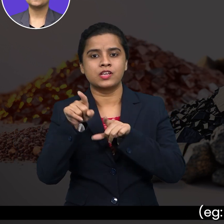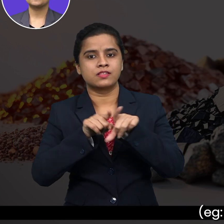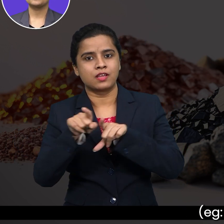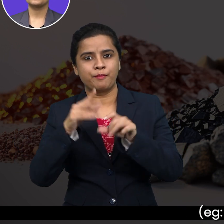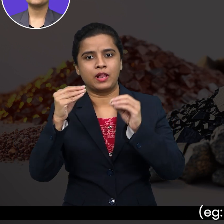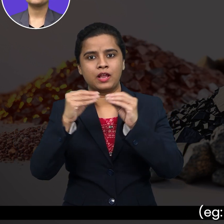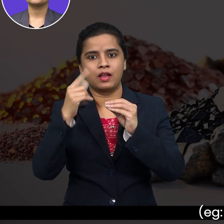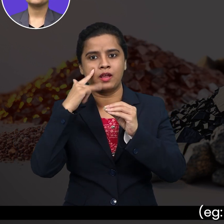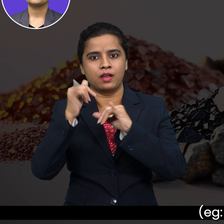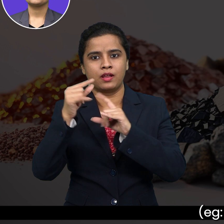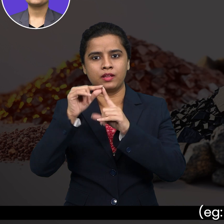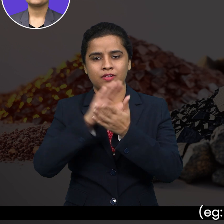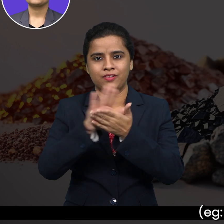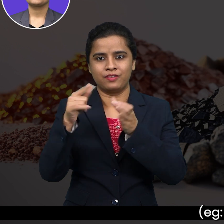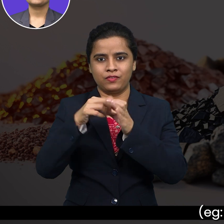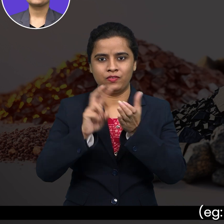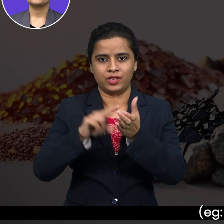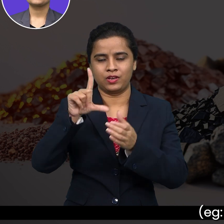bisphenol.